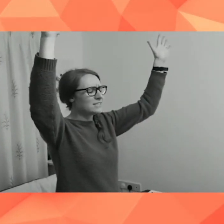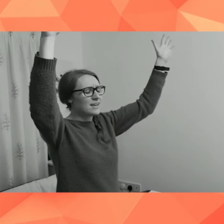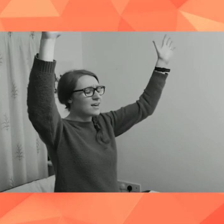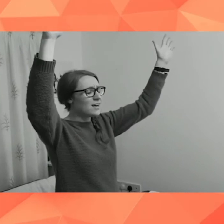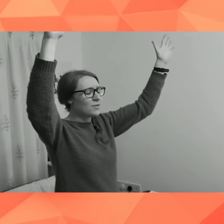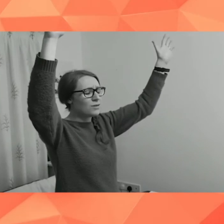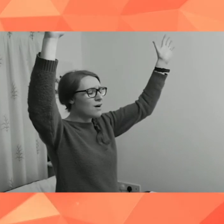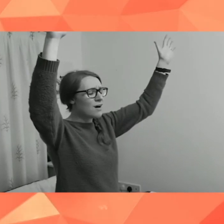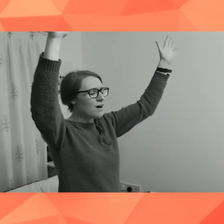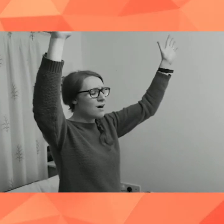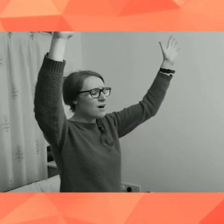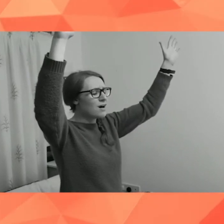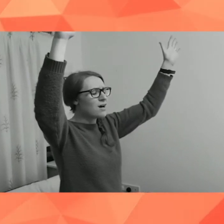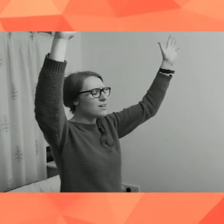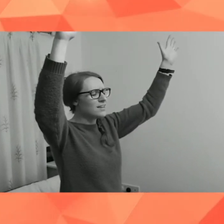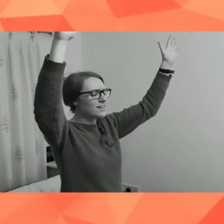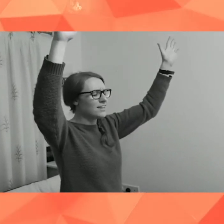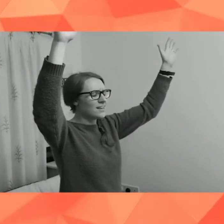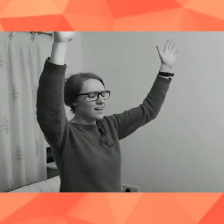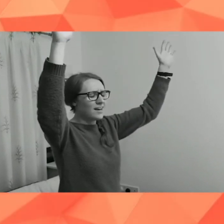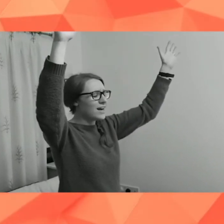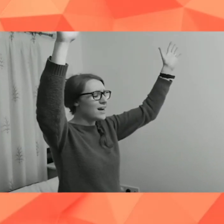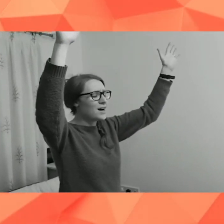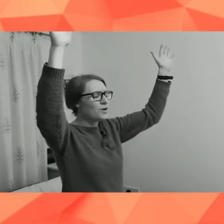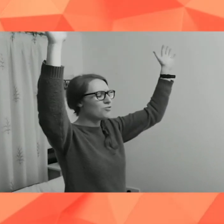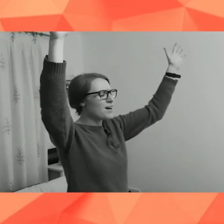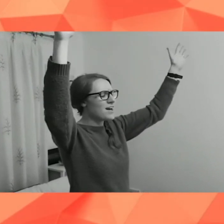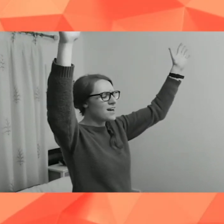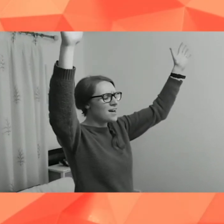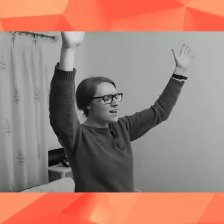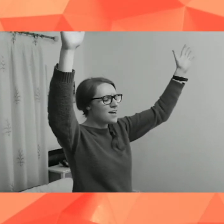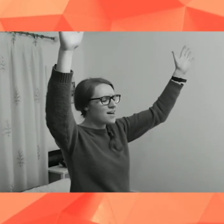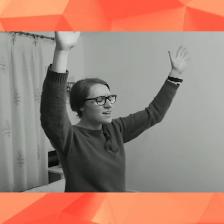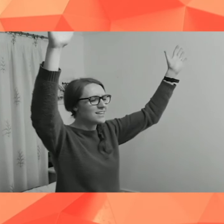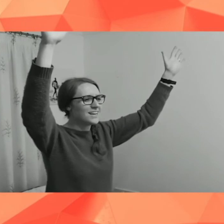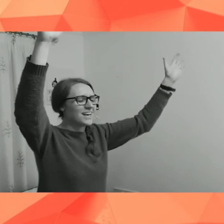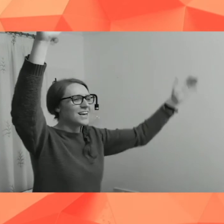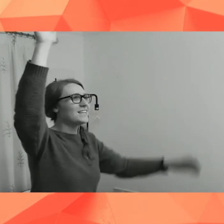Yeah.